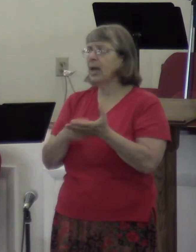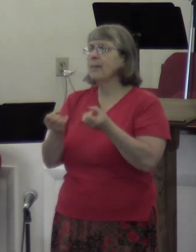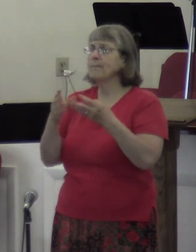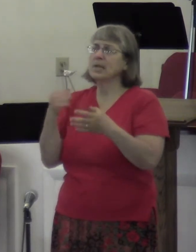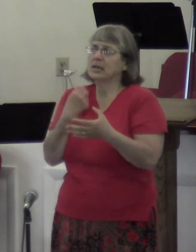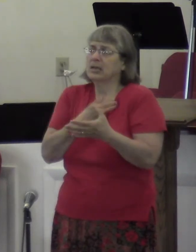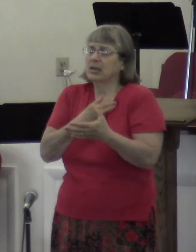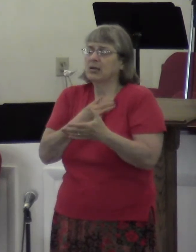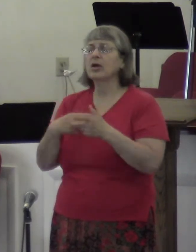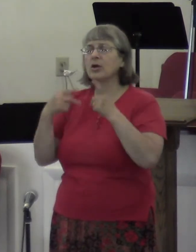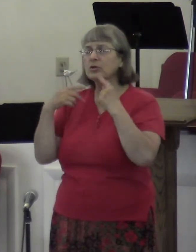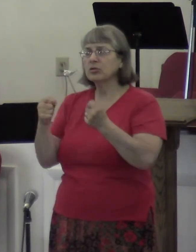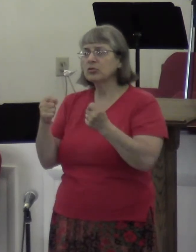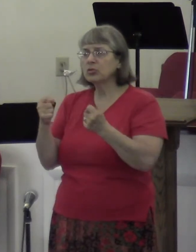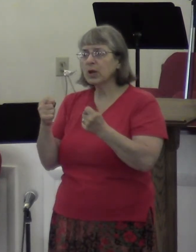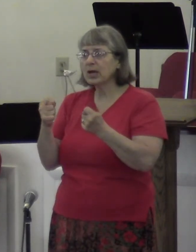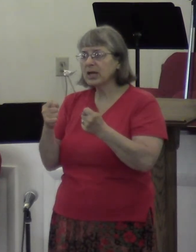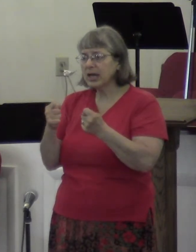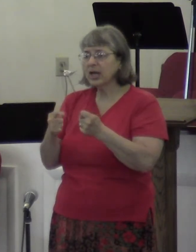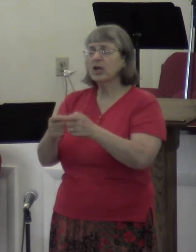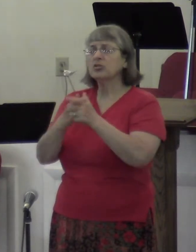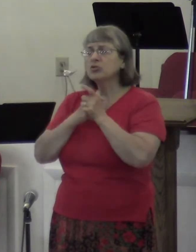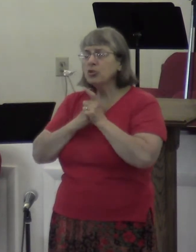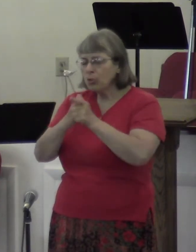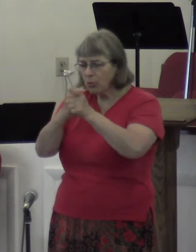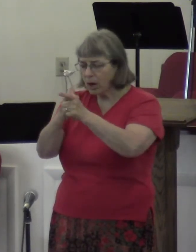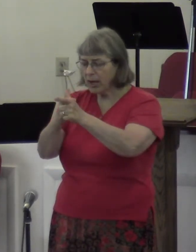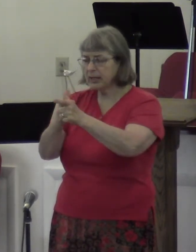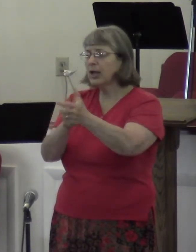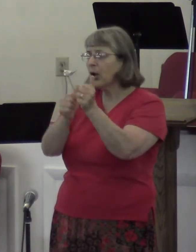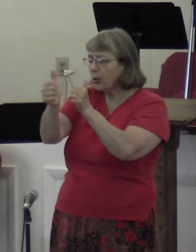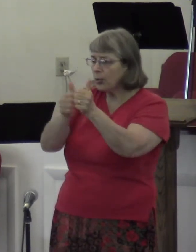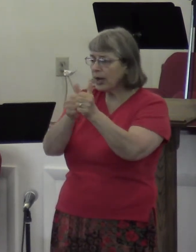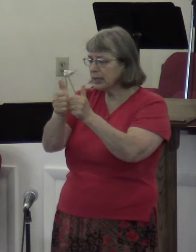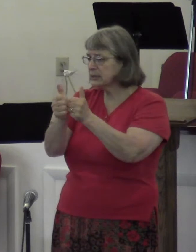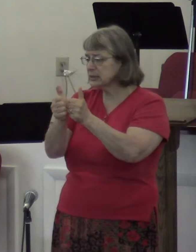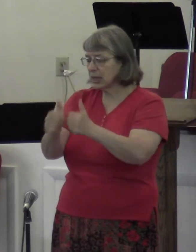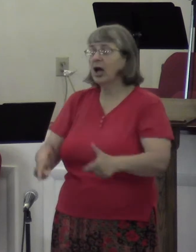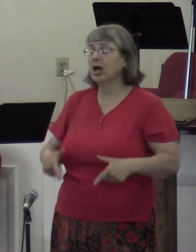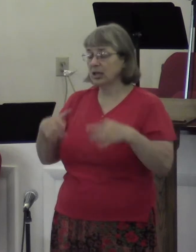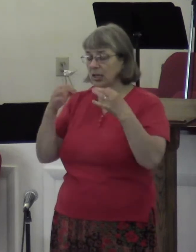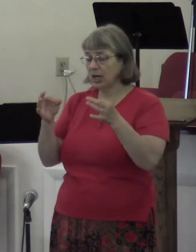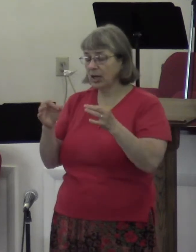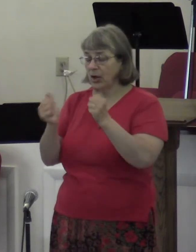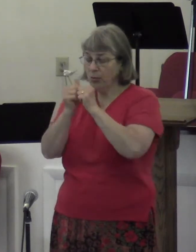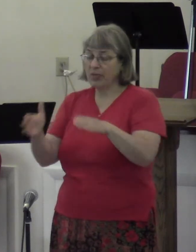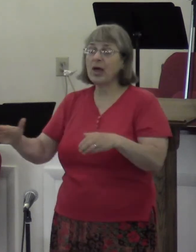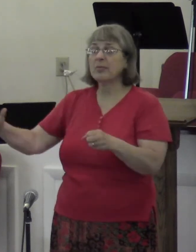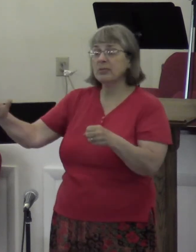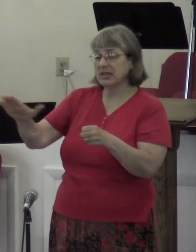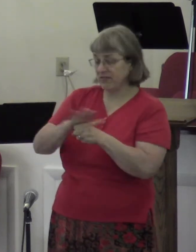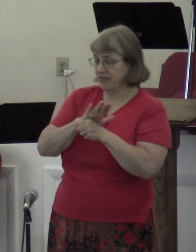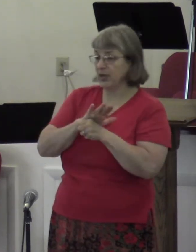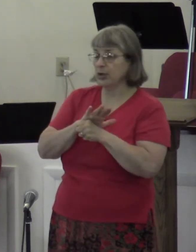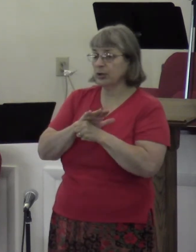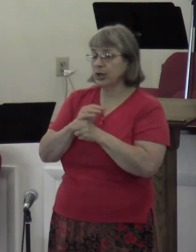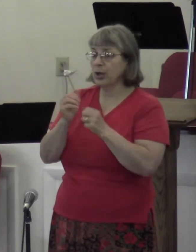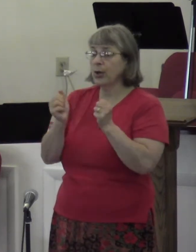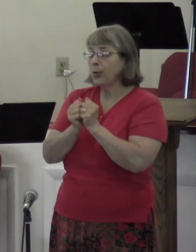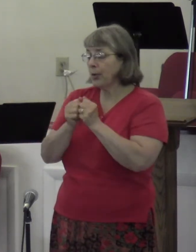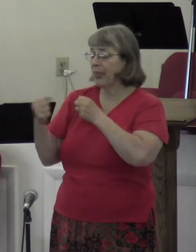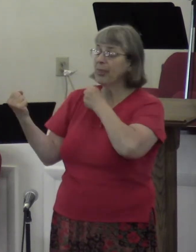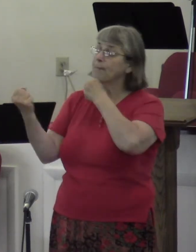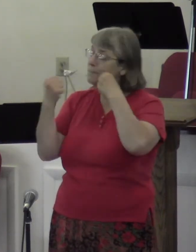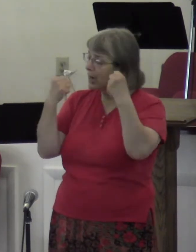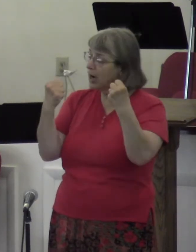Many of us are trying to run this race of life without being filled with the